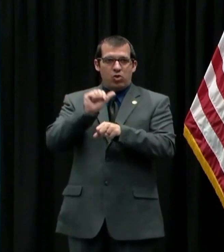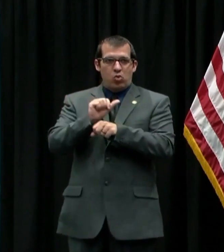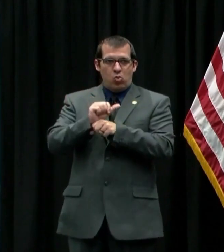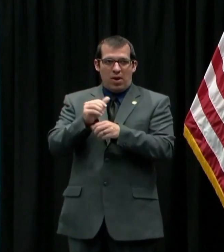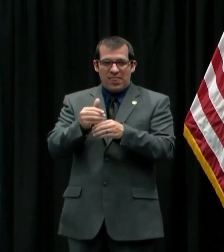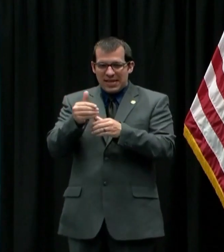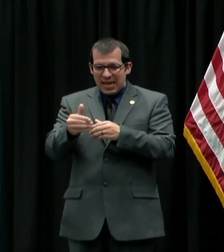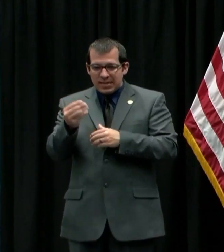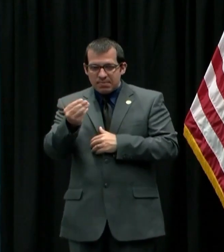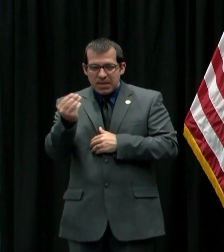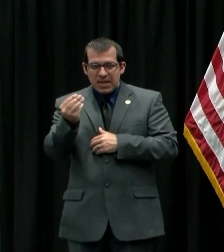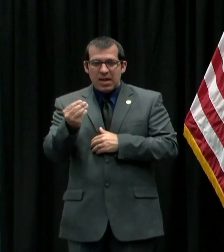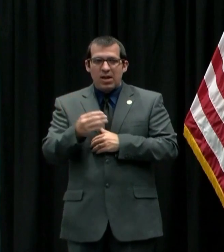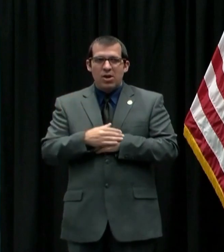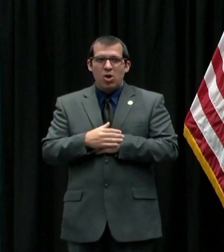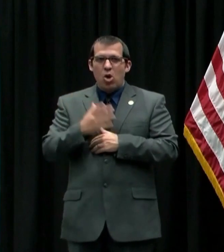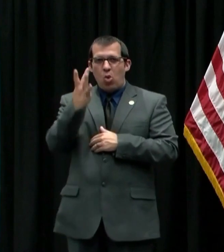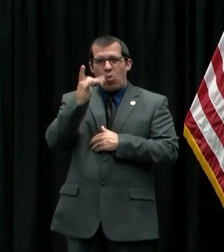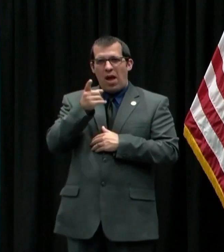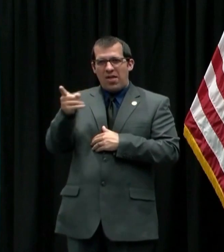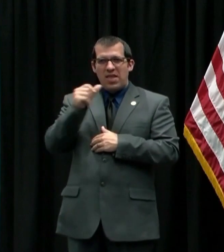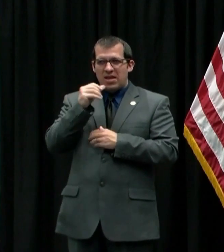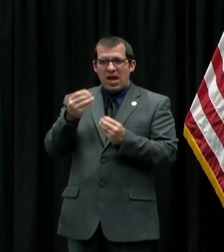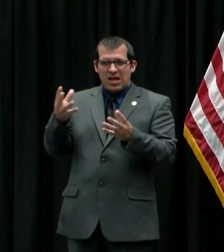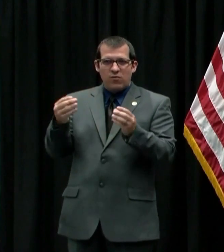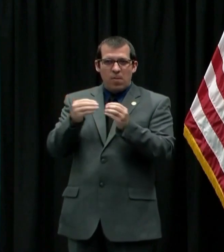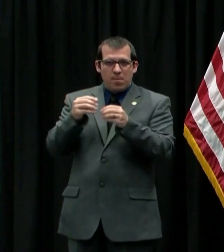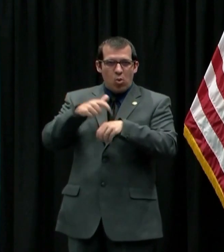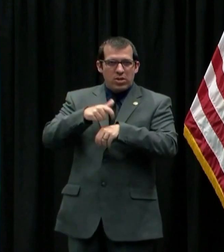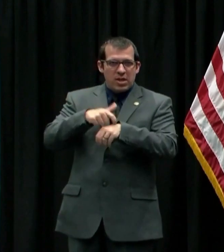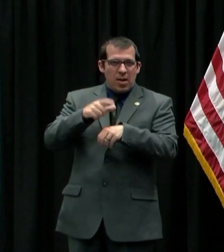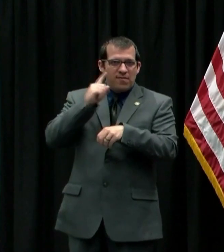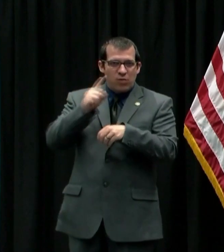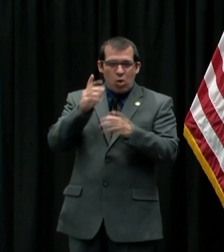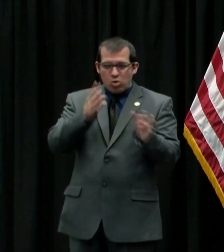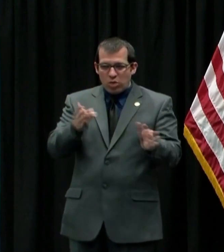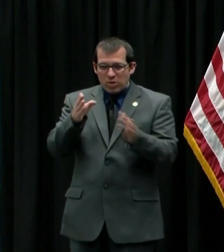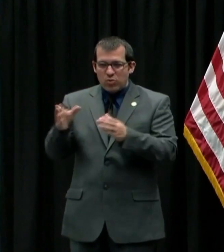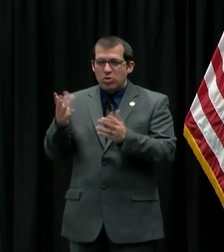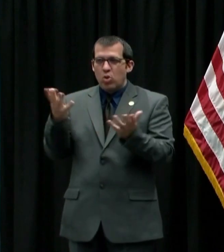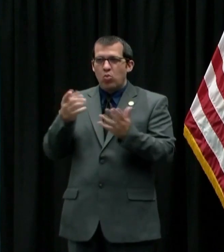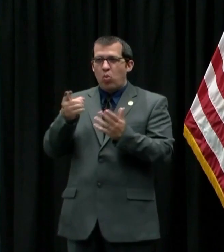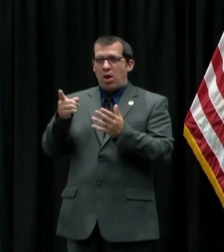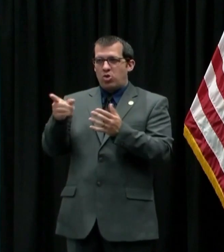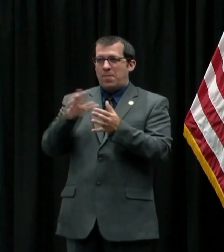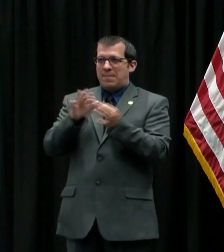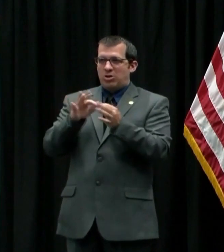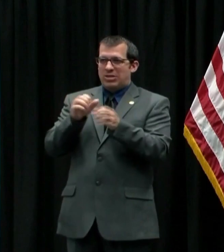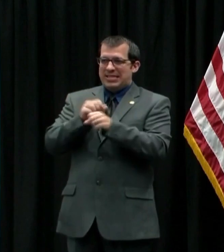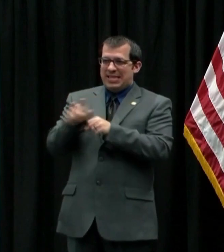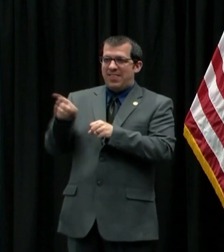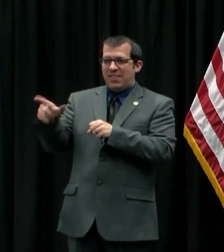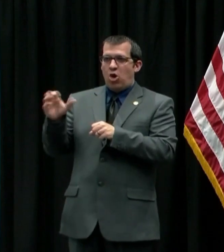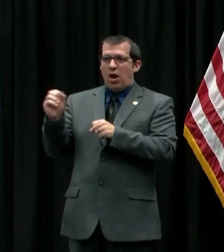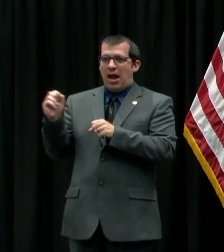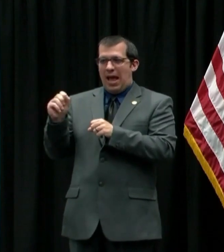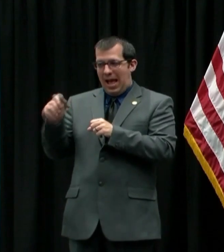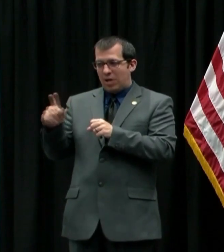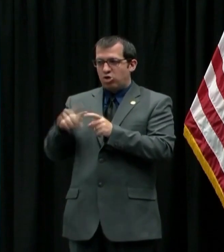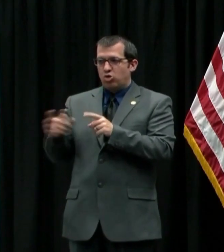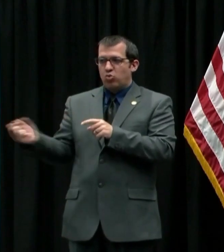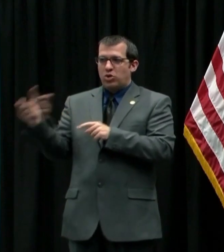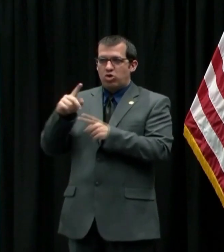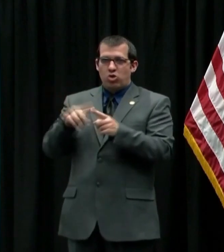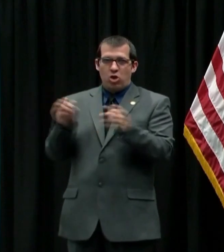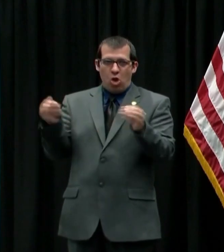following Monday. Why were they not given more time to make arrangements? And what message do you think it sends that they're being asked to return to the